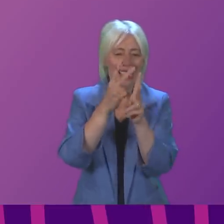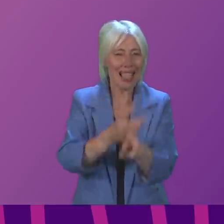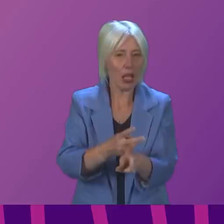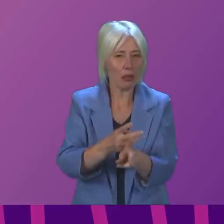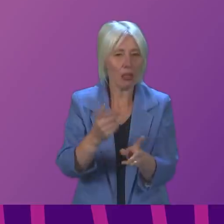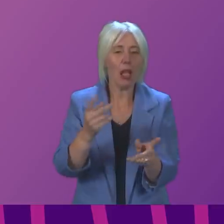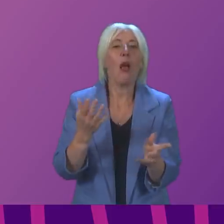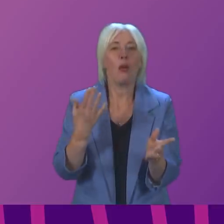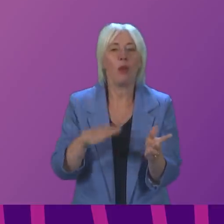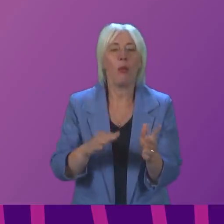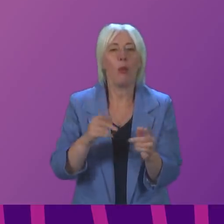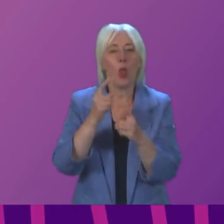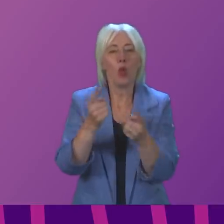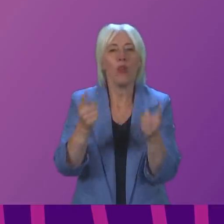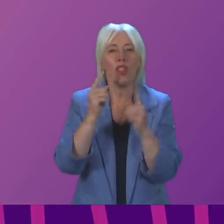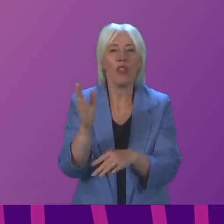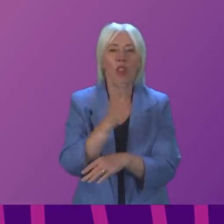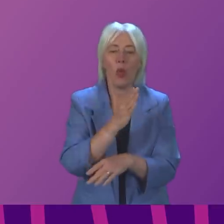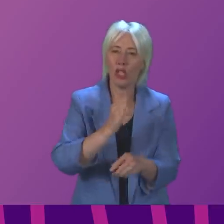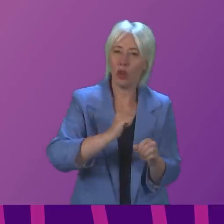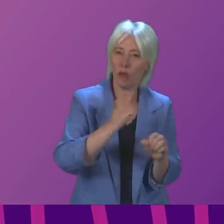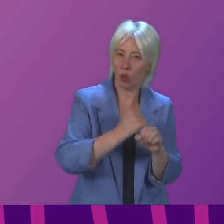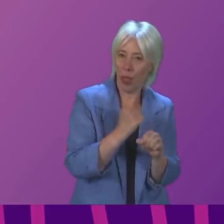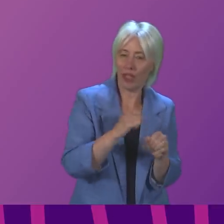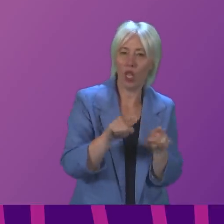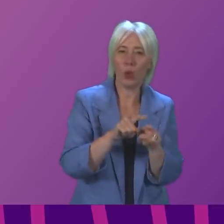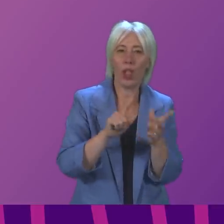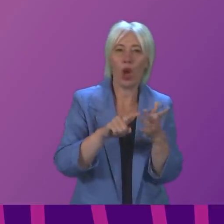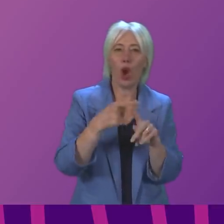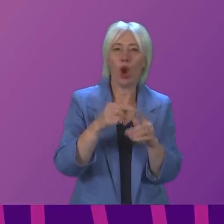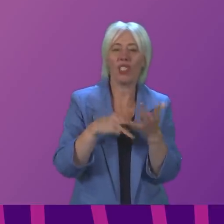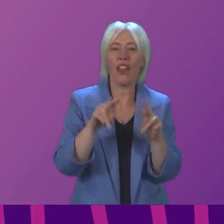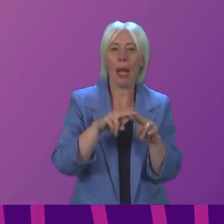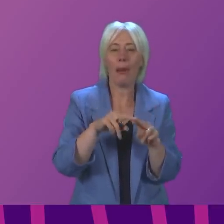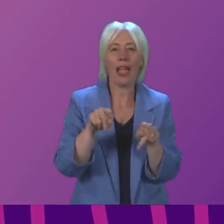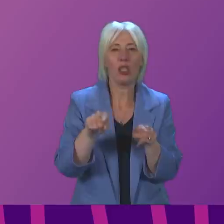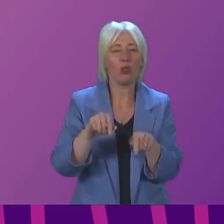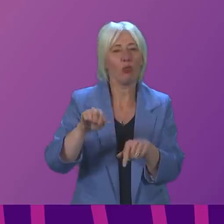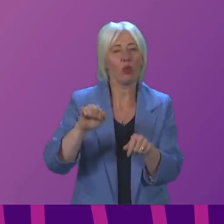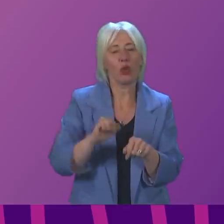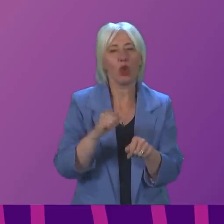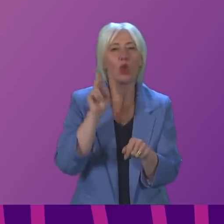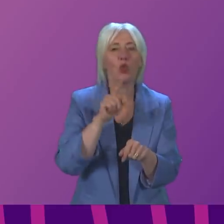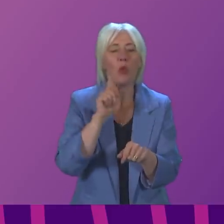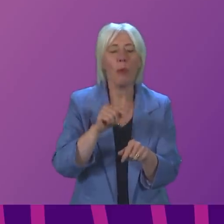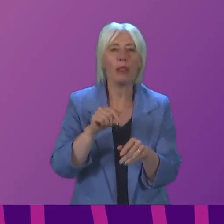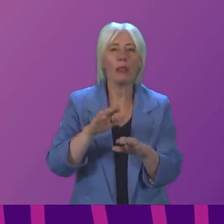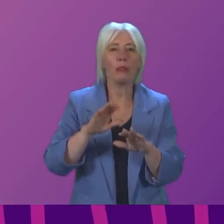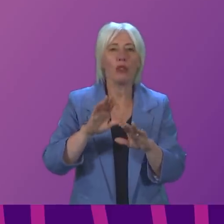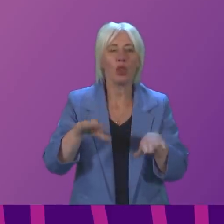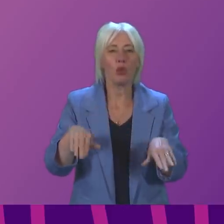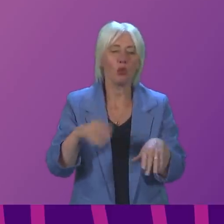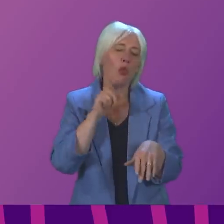by the University of the West of Scotland, supported by Oxfam Scotland, Carer Scotland, Scottish Care, the Scottish Women's Budget Group and One Parent Family Scotland.